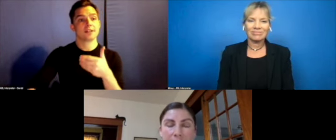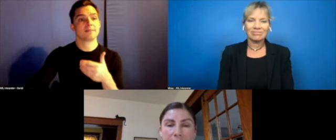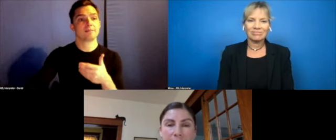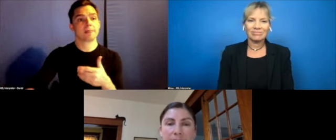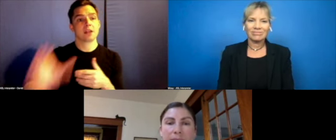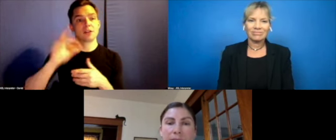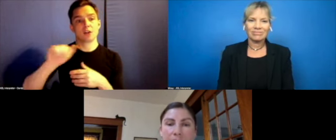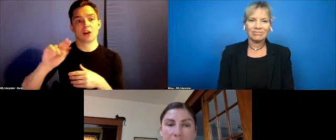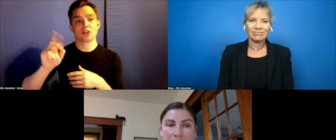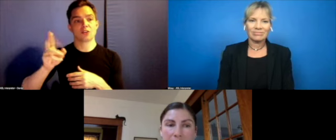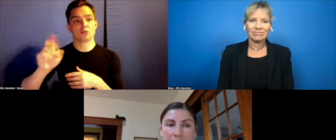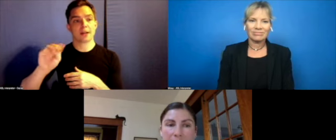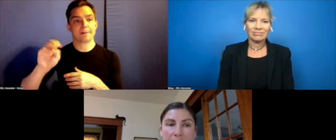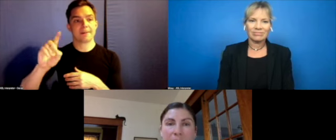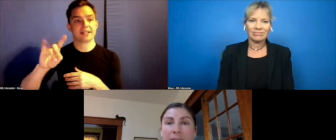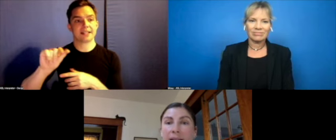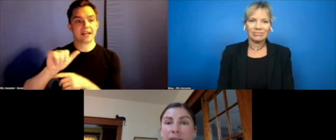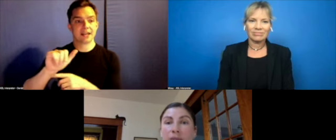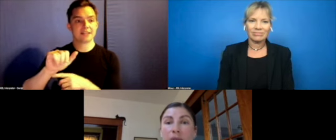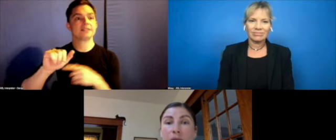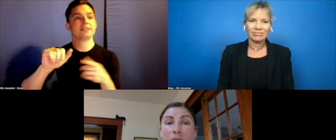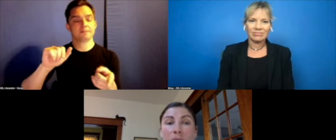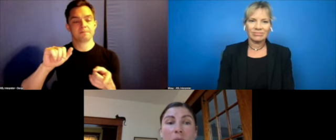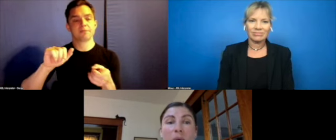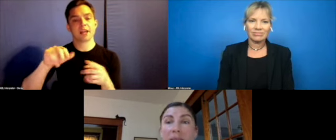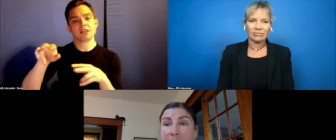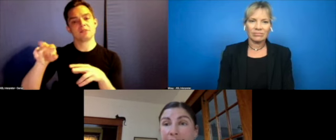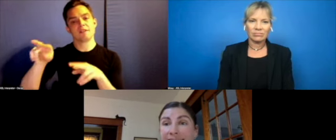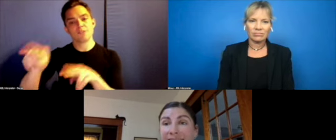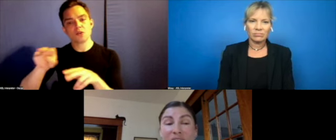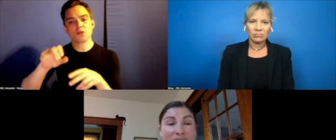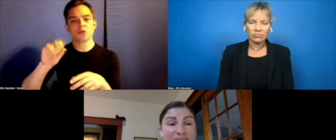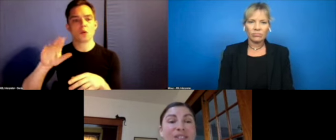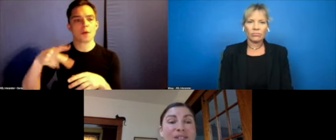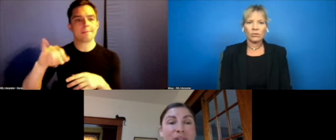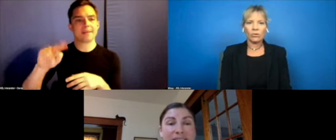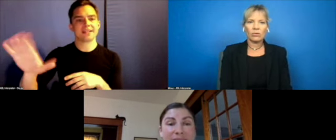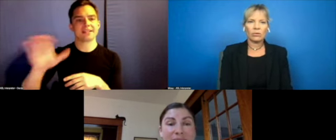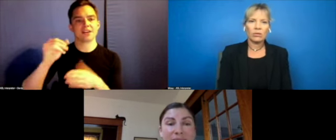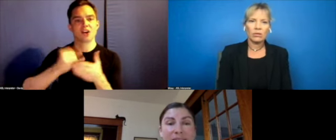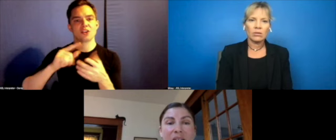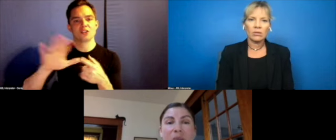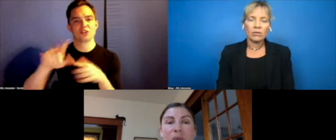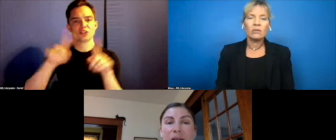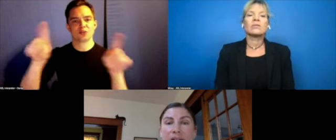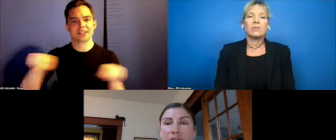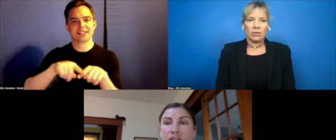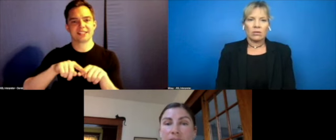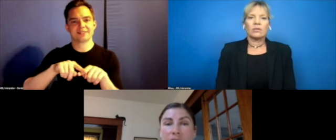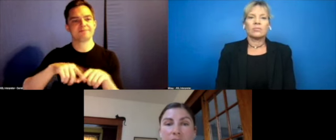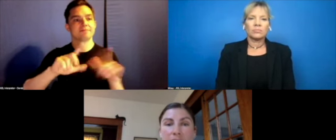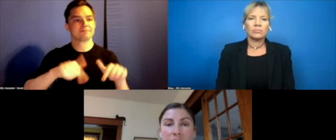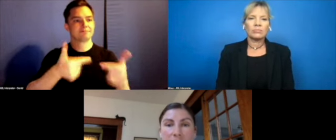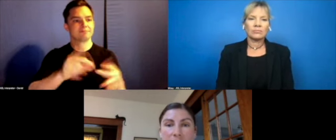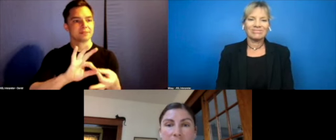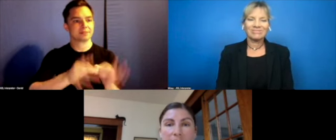Medina in the participants list and either view or pin their art to your screen. We will also share